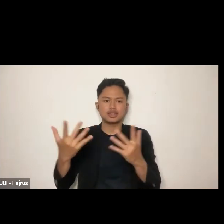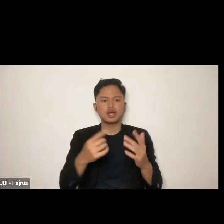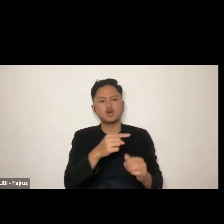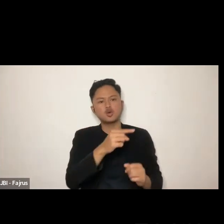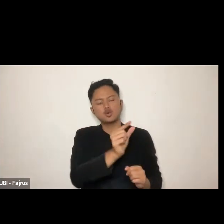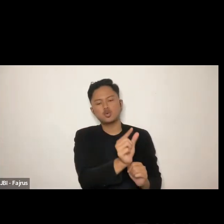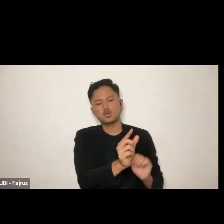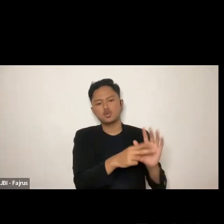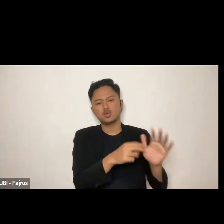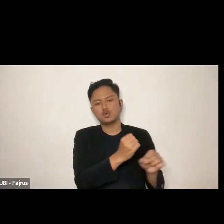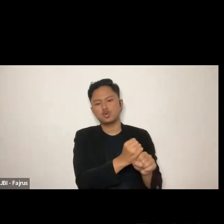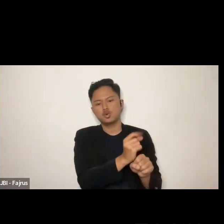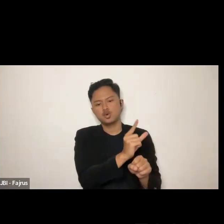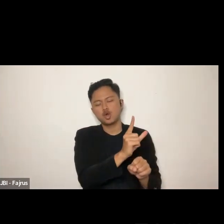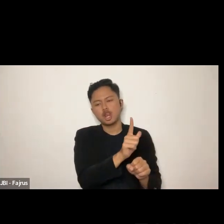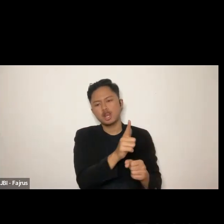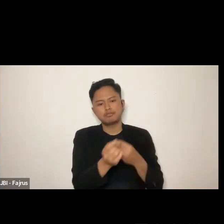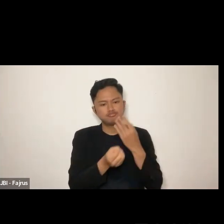more on to that as well.